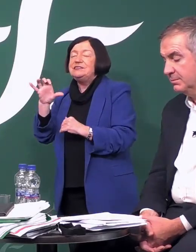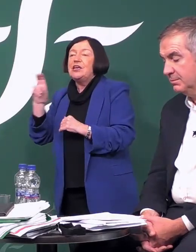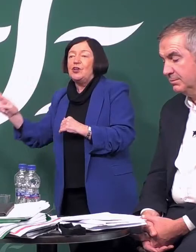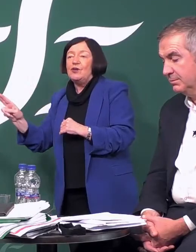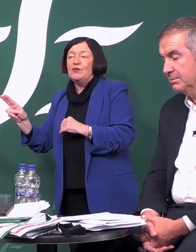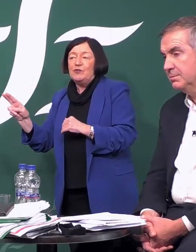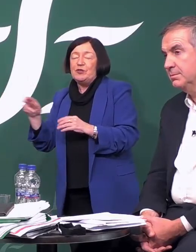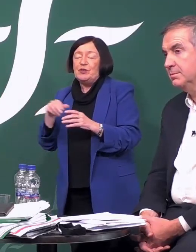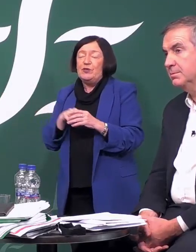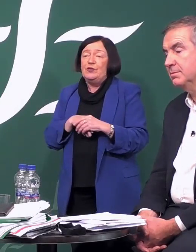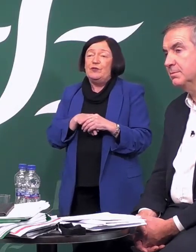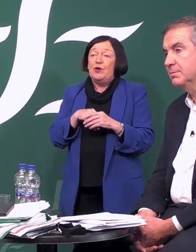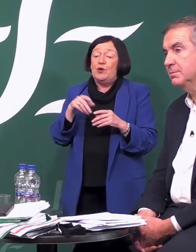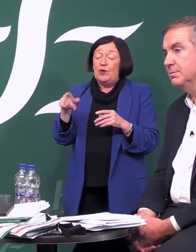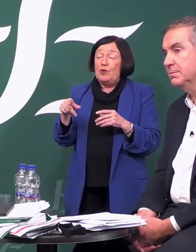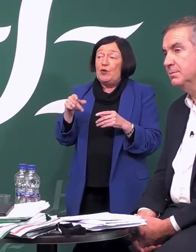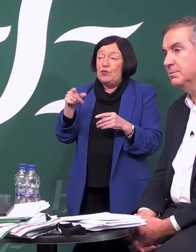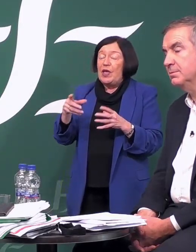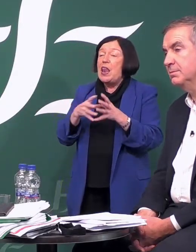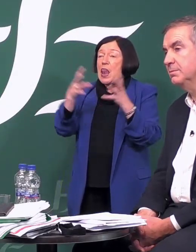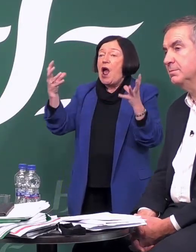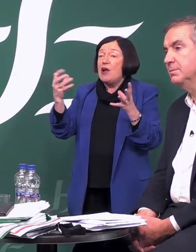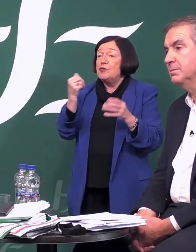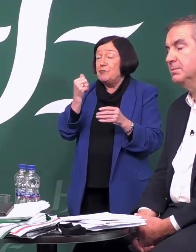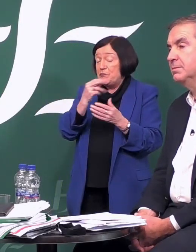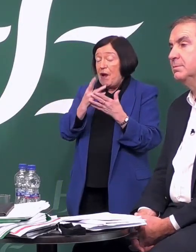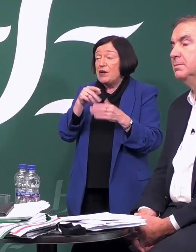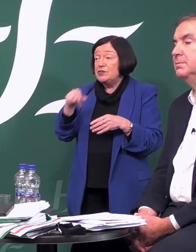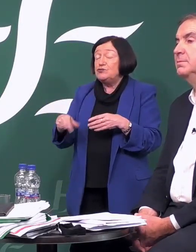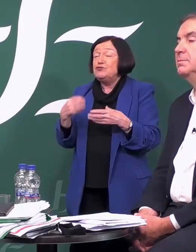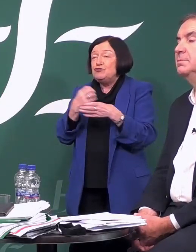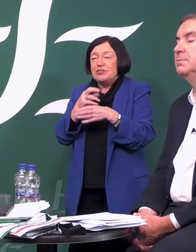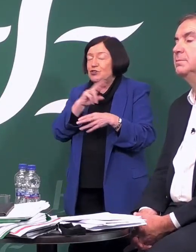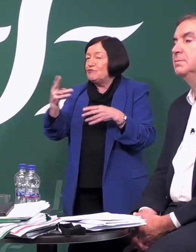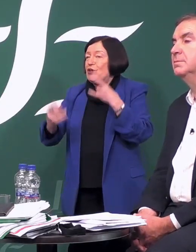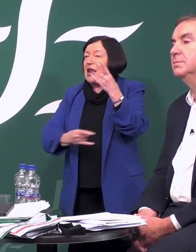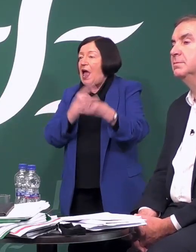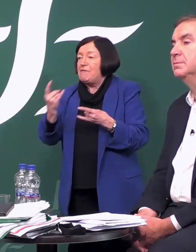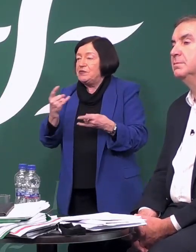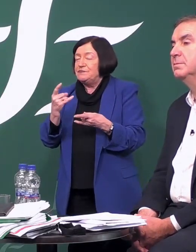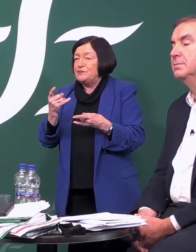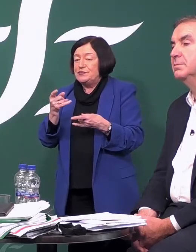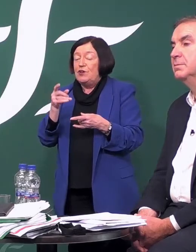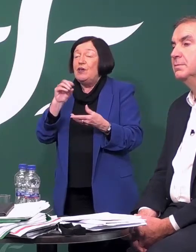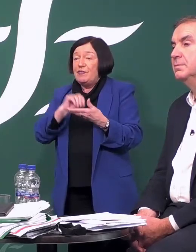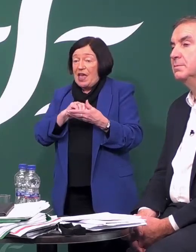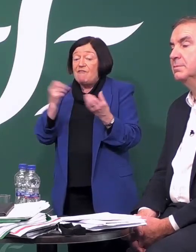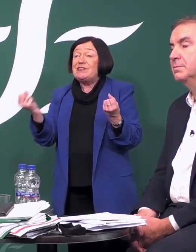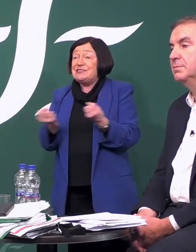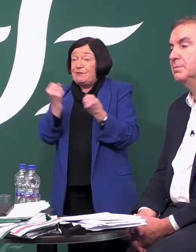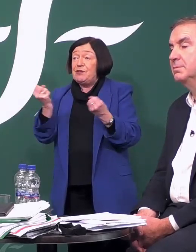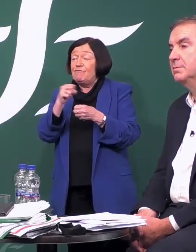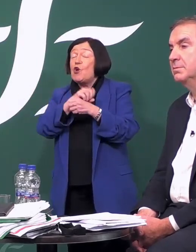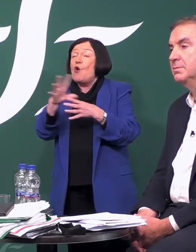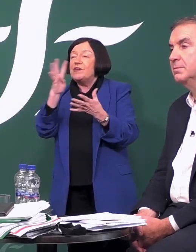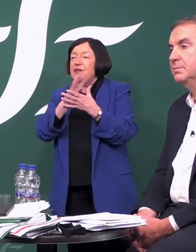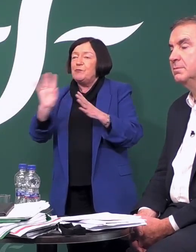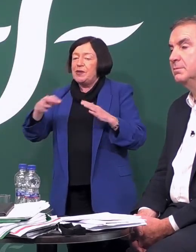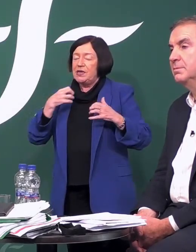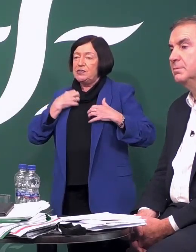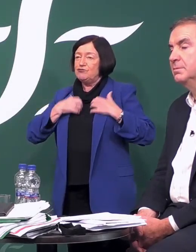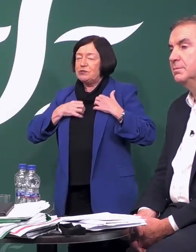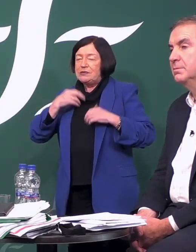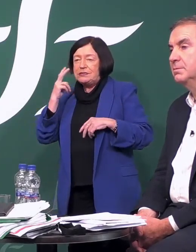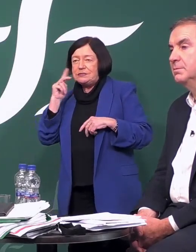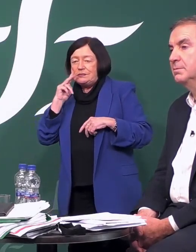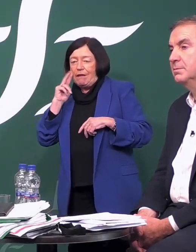very uncommon among children. For the large part, children have either no symptoms or mild symptoms from COVID-19. So it would be interesting to see,